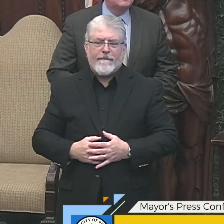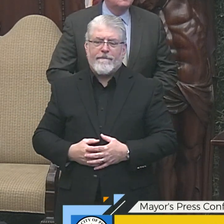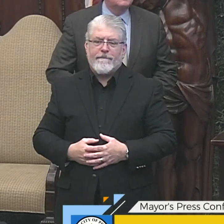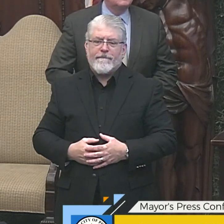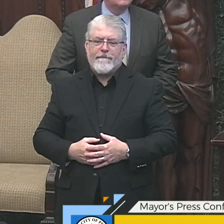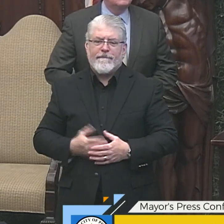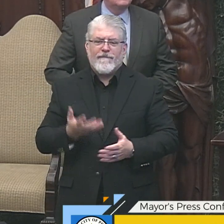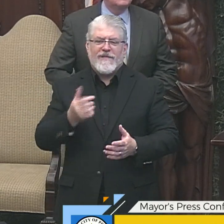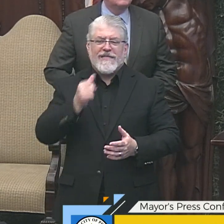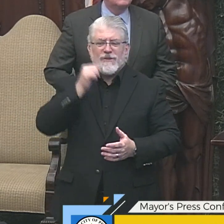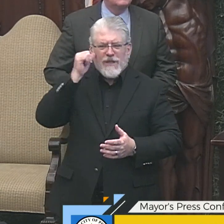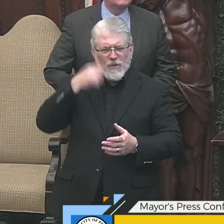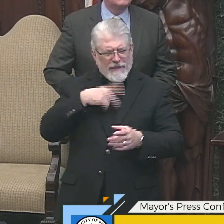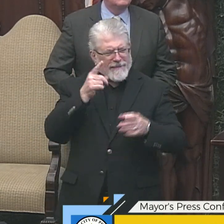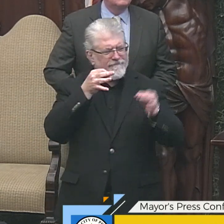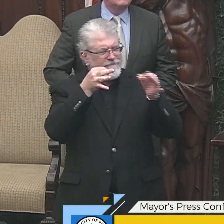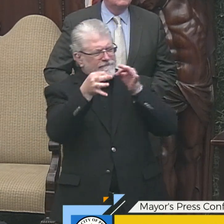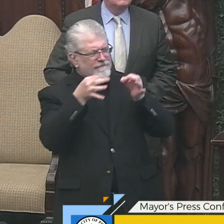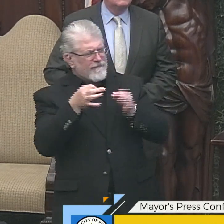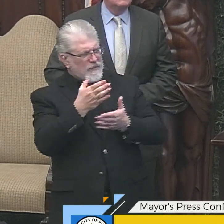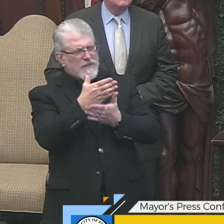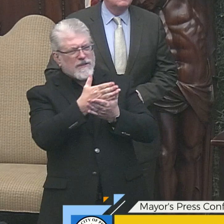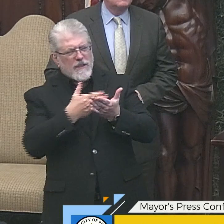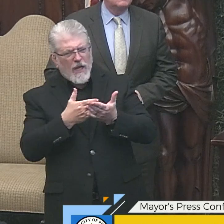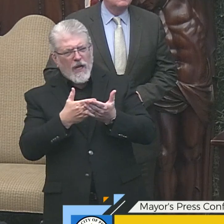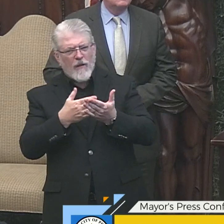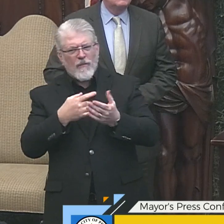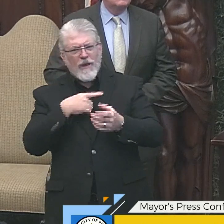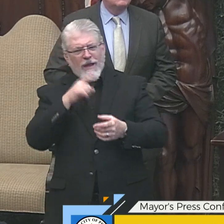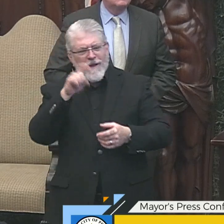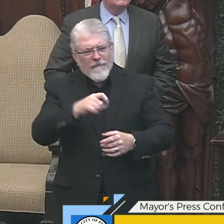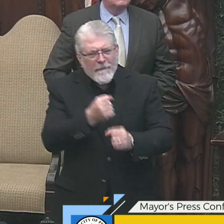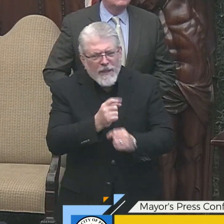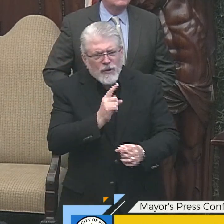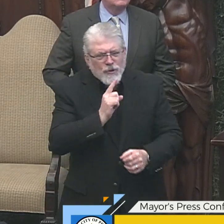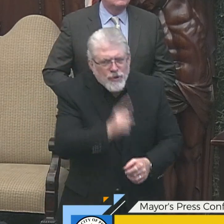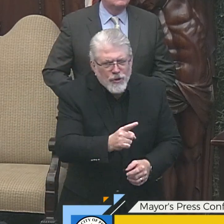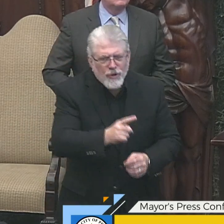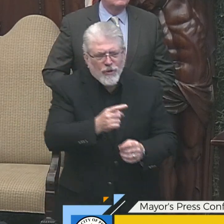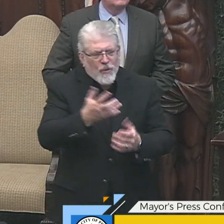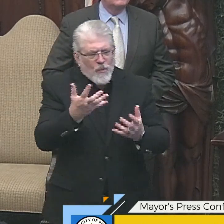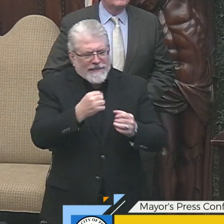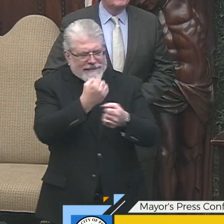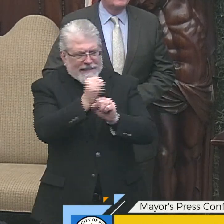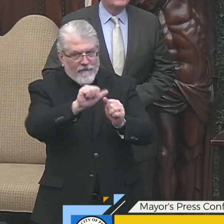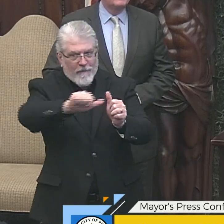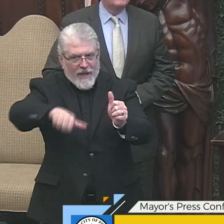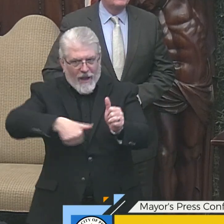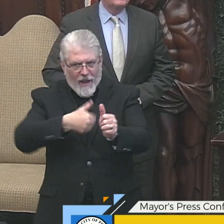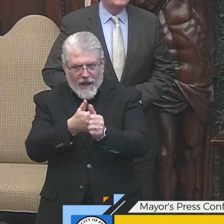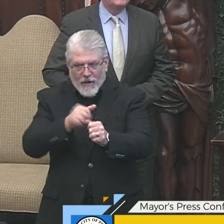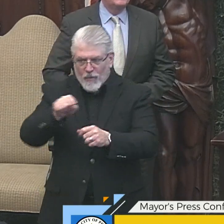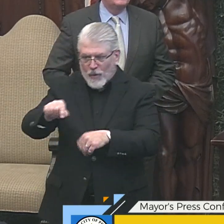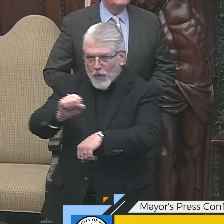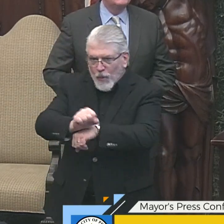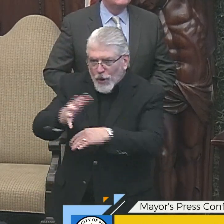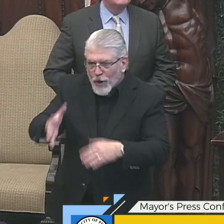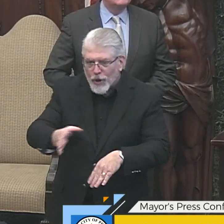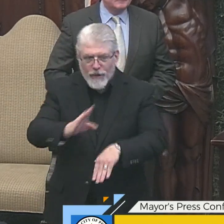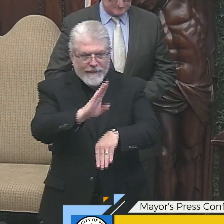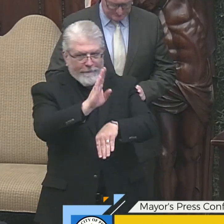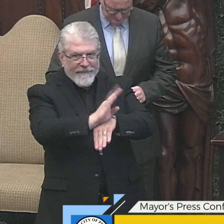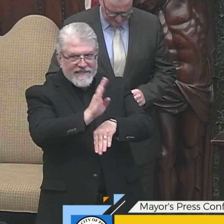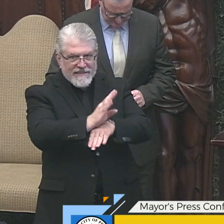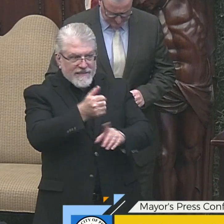yesterday. We have to make sure we have safety nets in place for those workers and for those businesses. It's one of the reasons we